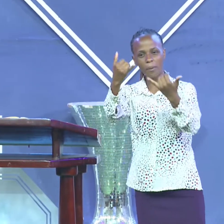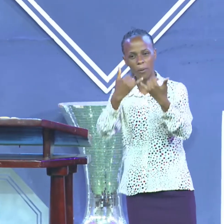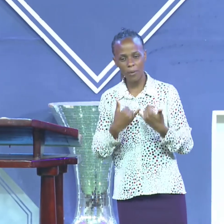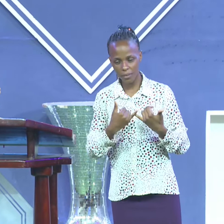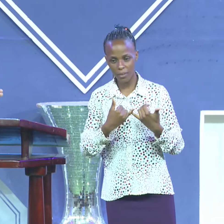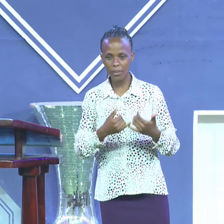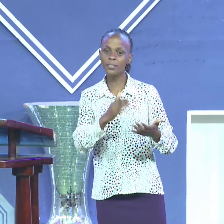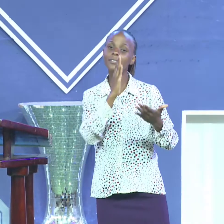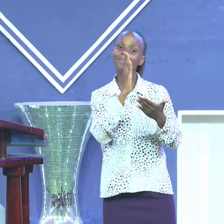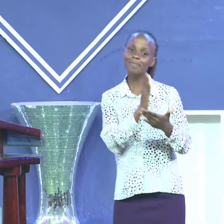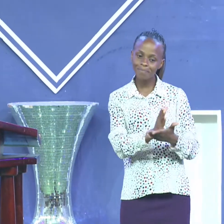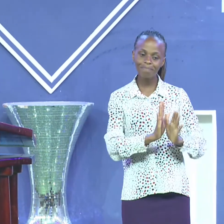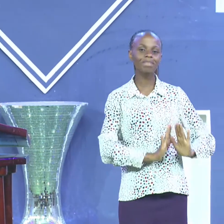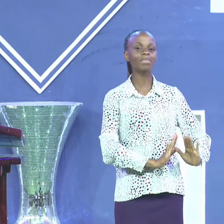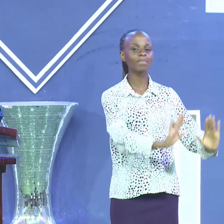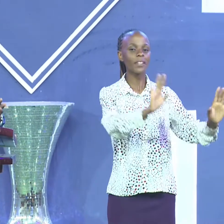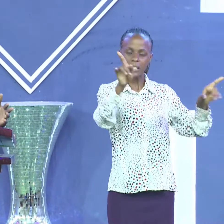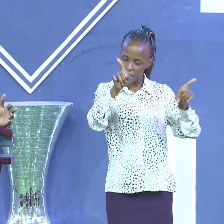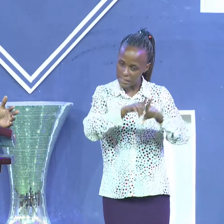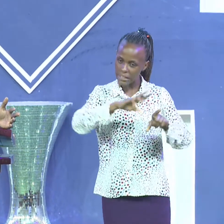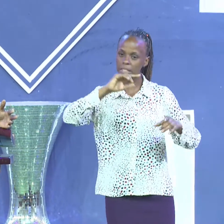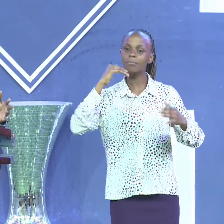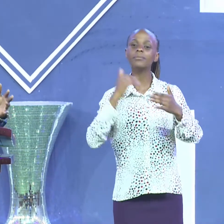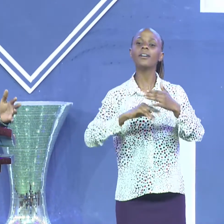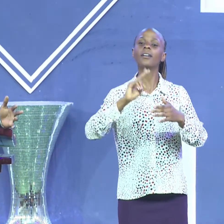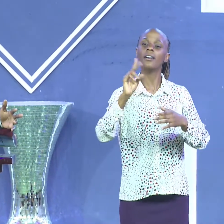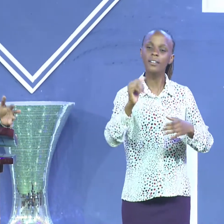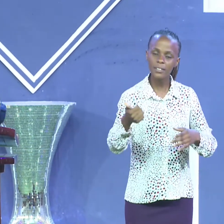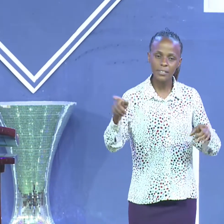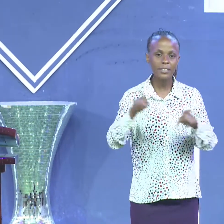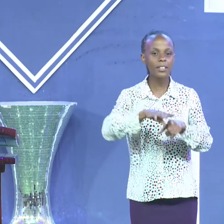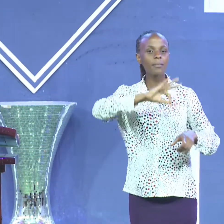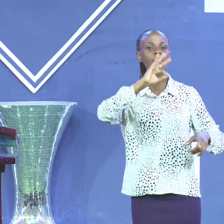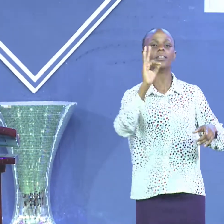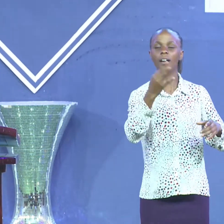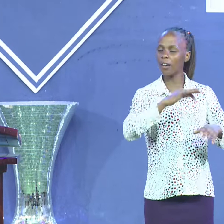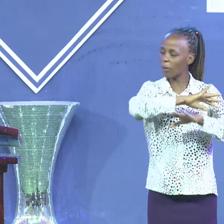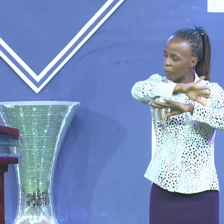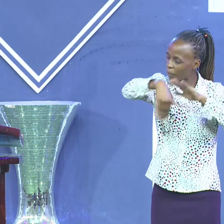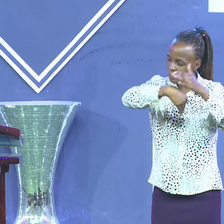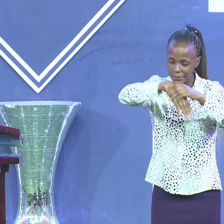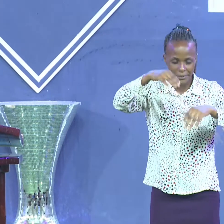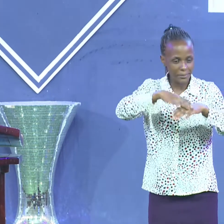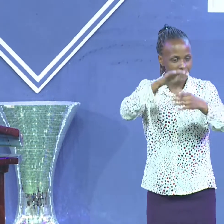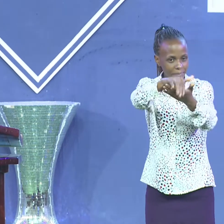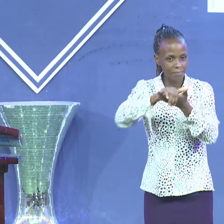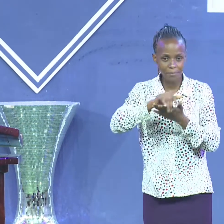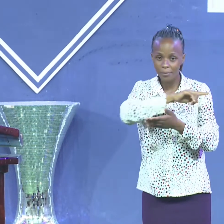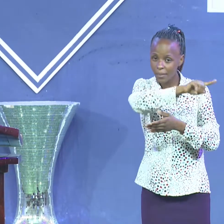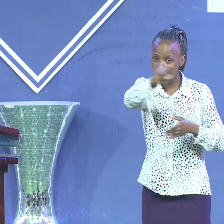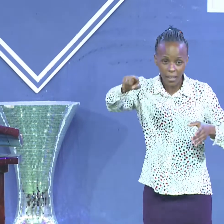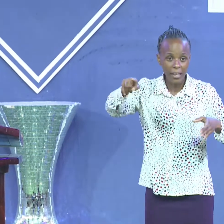wife in a home. And they end at that. And another comes and they're like that. And another like that. And no one takes you.